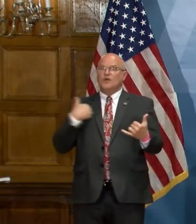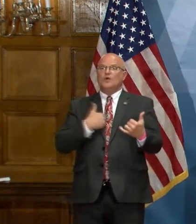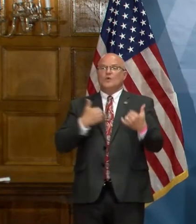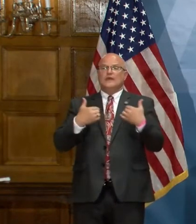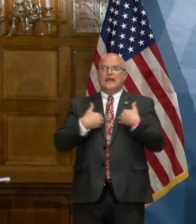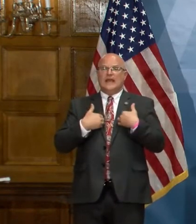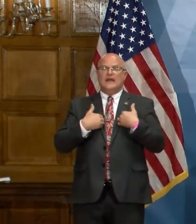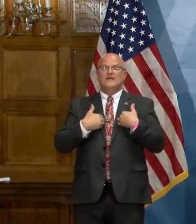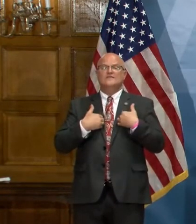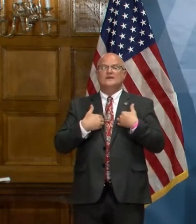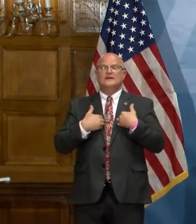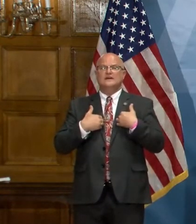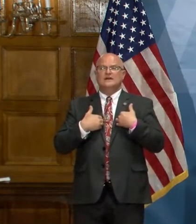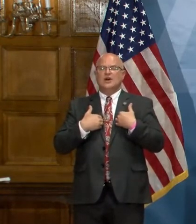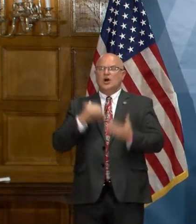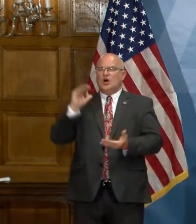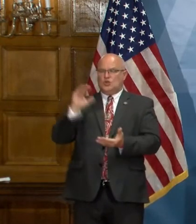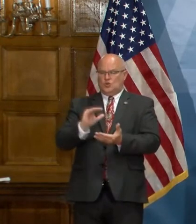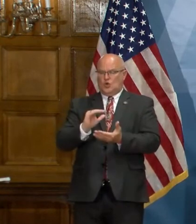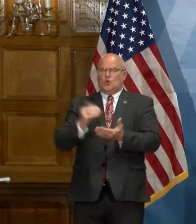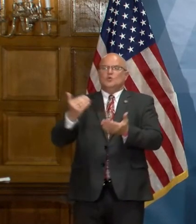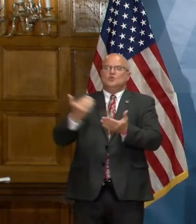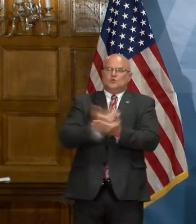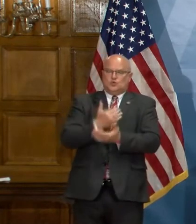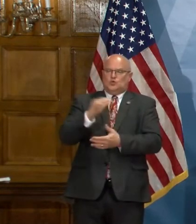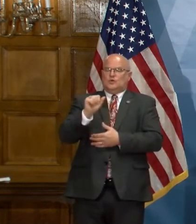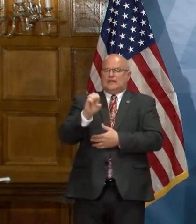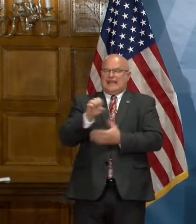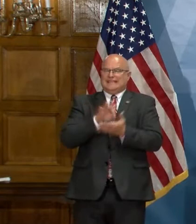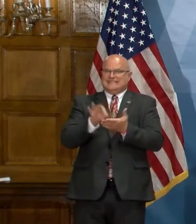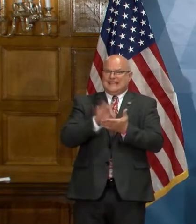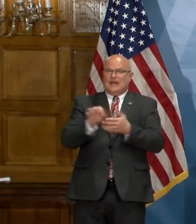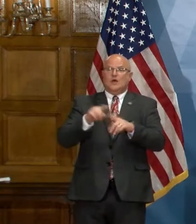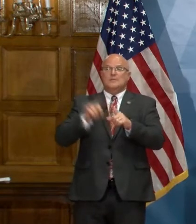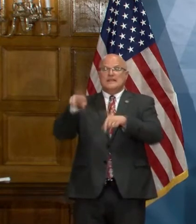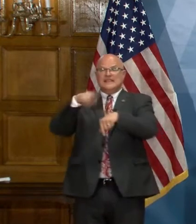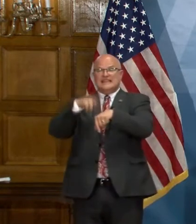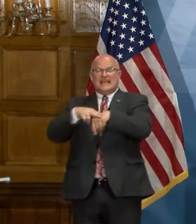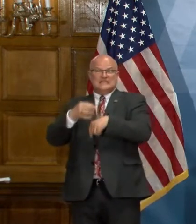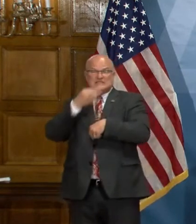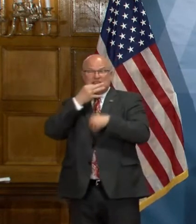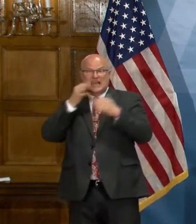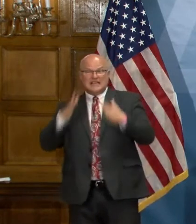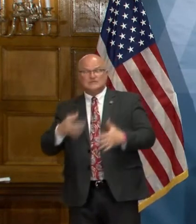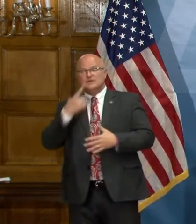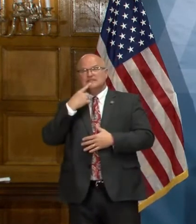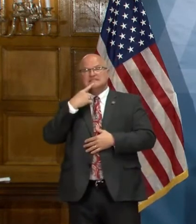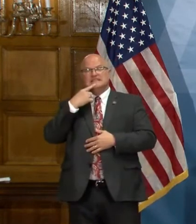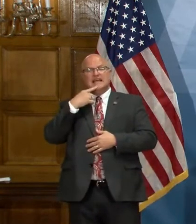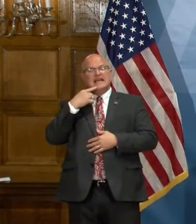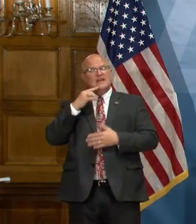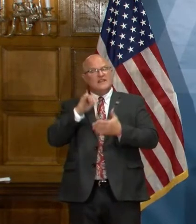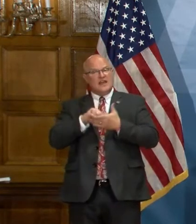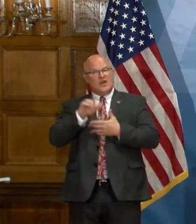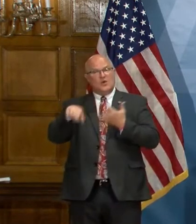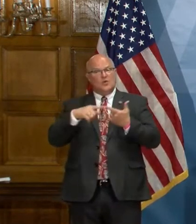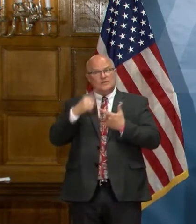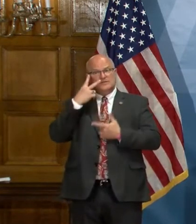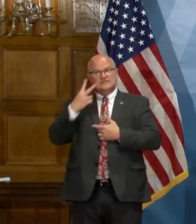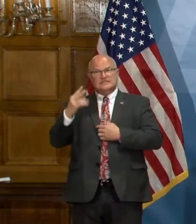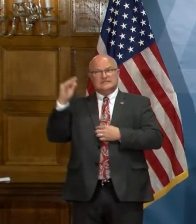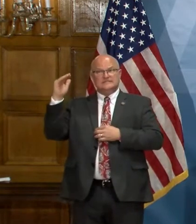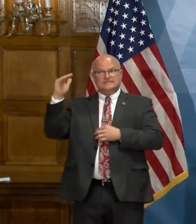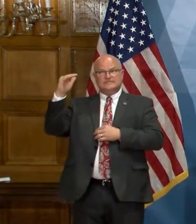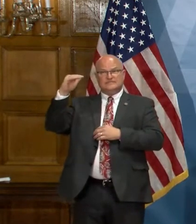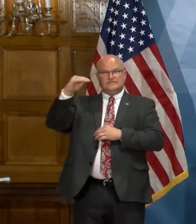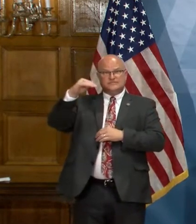a low new case count, but the national experts say that when you see the trend